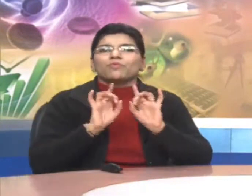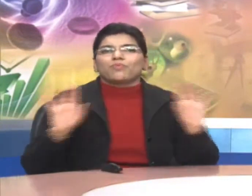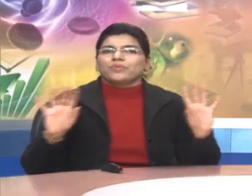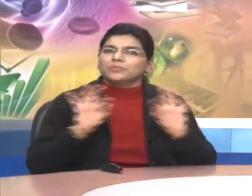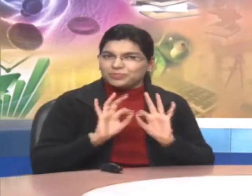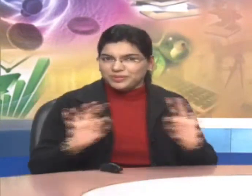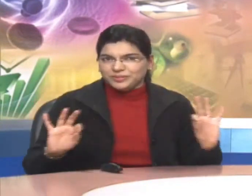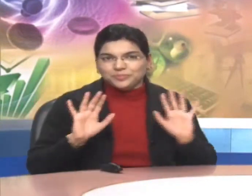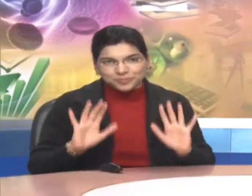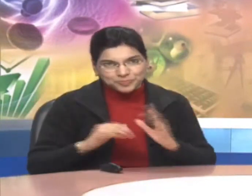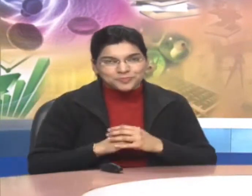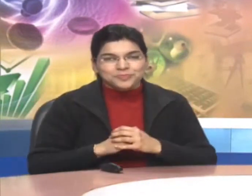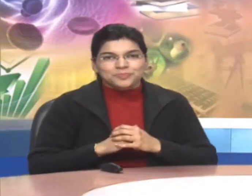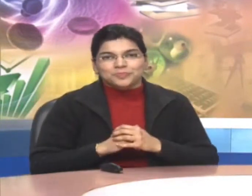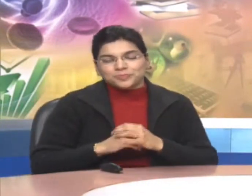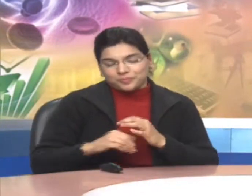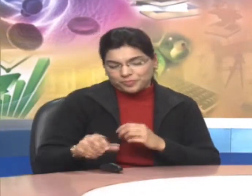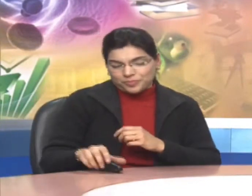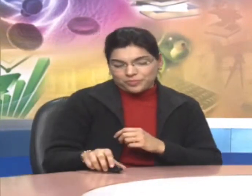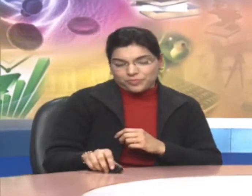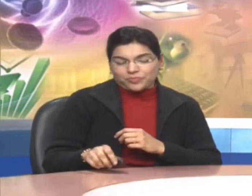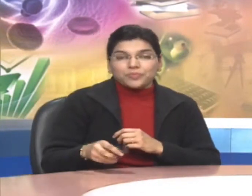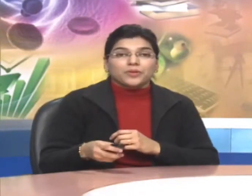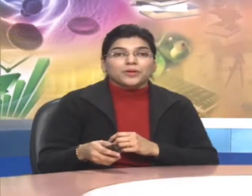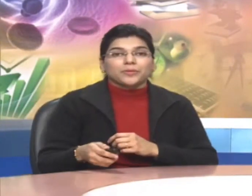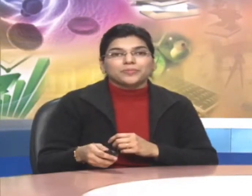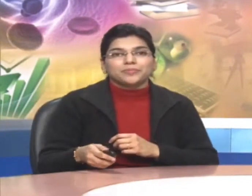the open on the other side, silence returned.